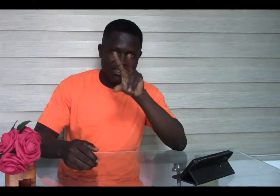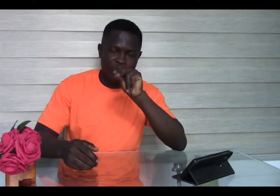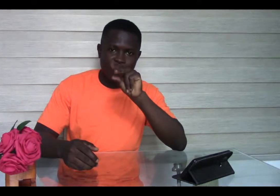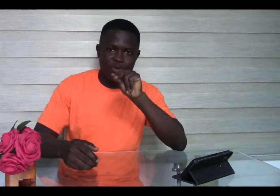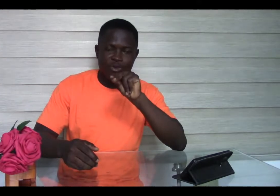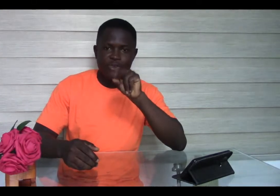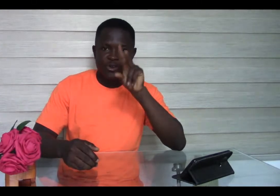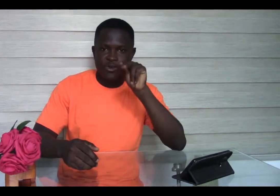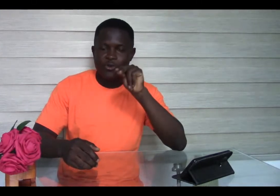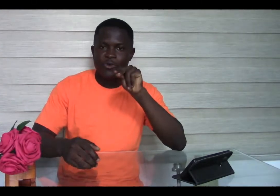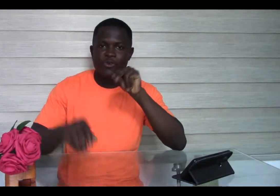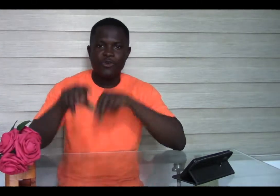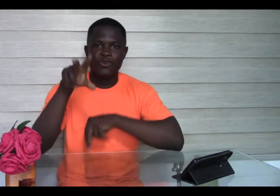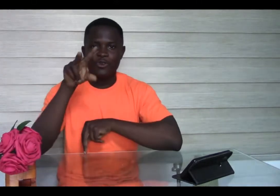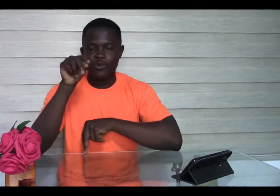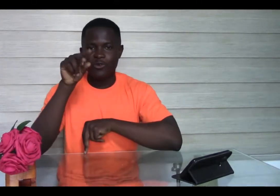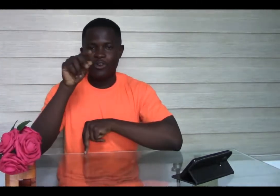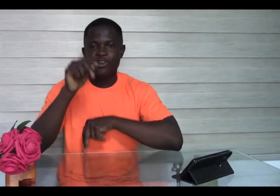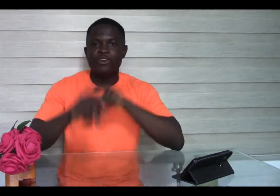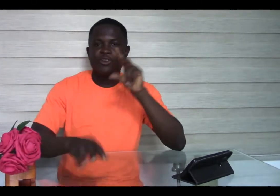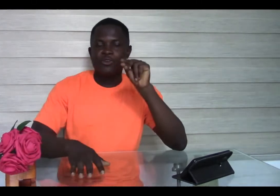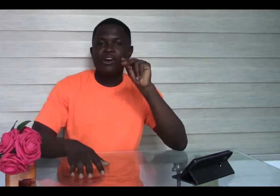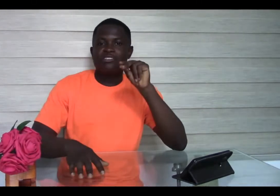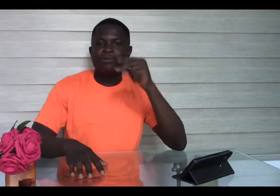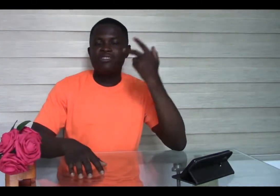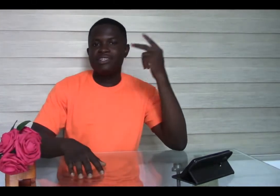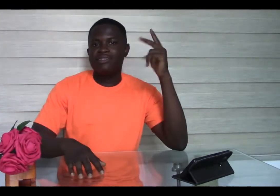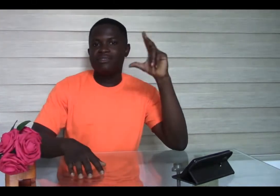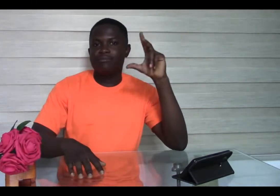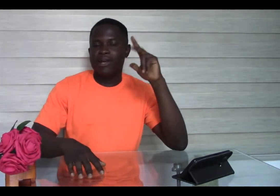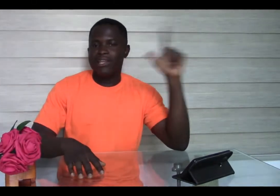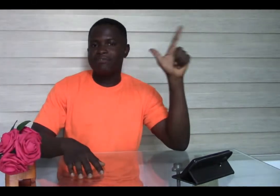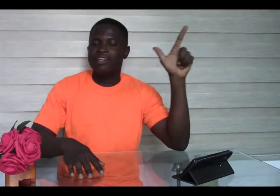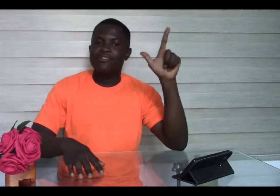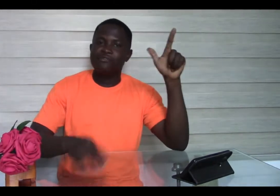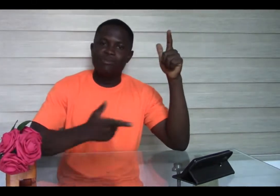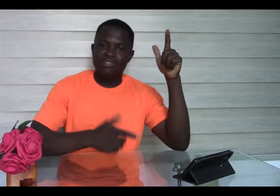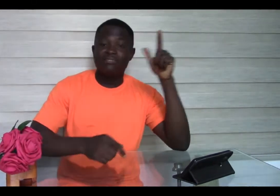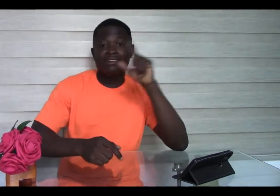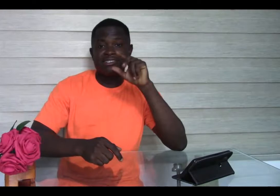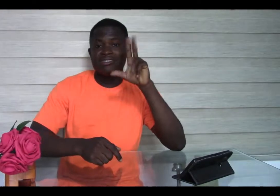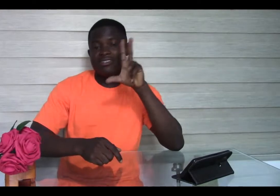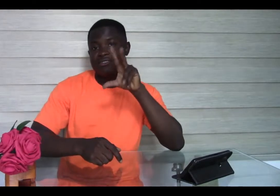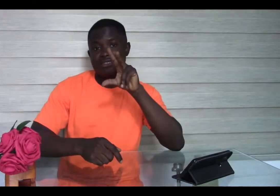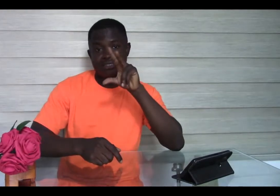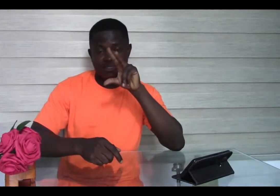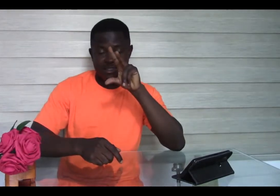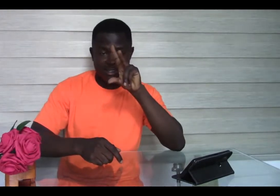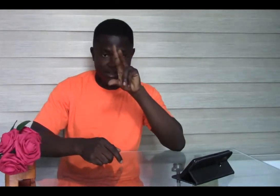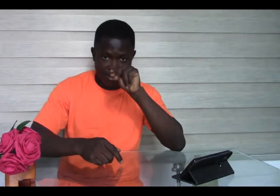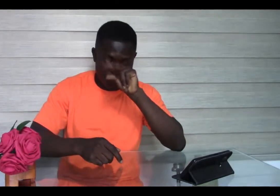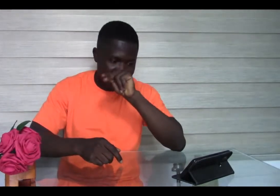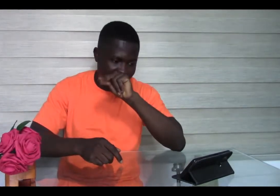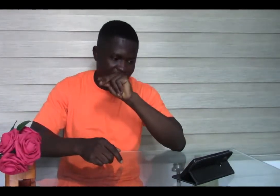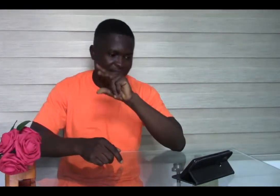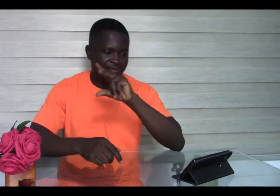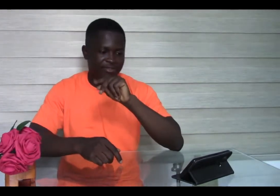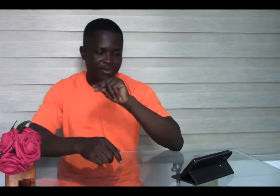no, no, no, no. So I'm using my left hand to represent what she's saying. She said no. Okay, no.